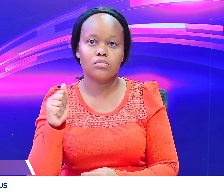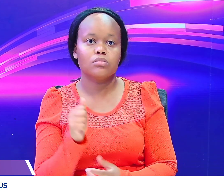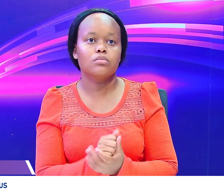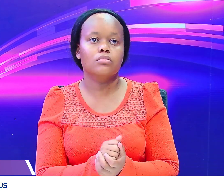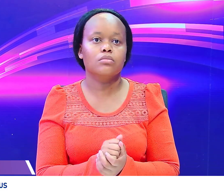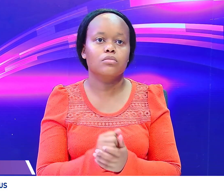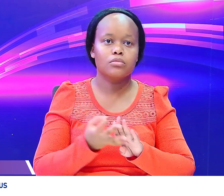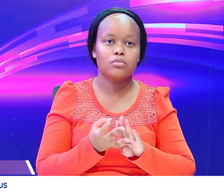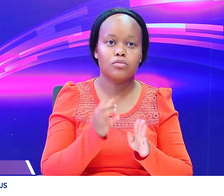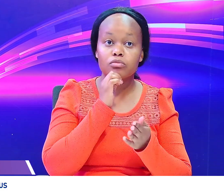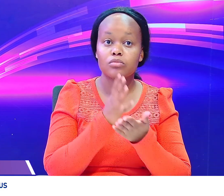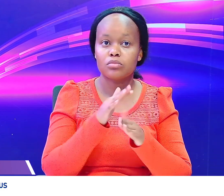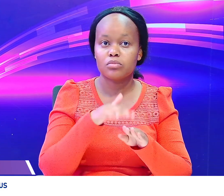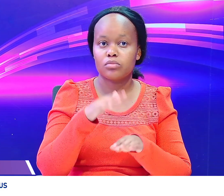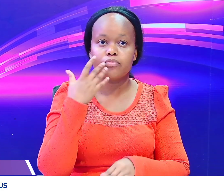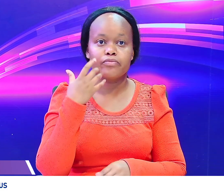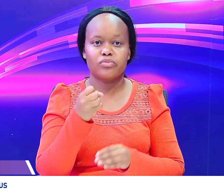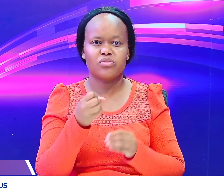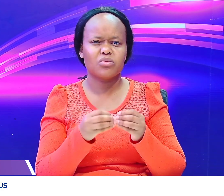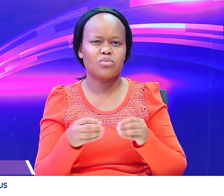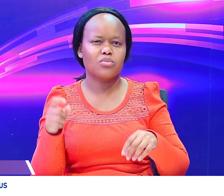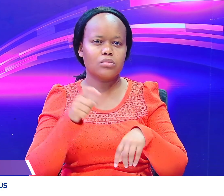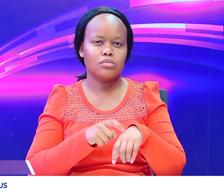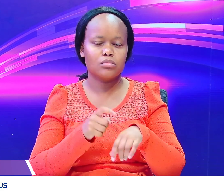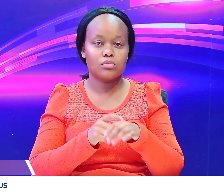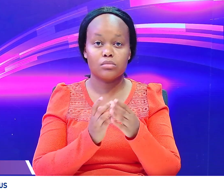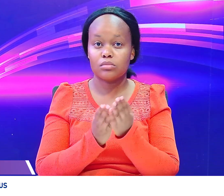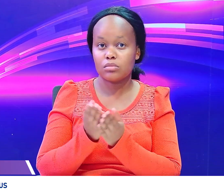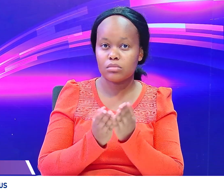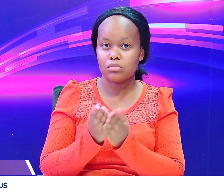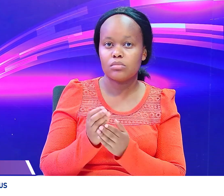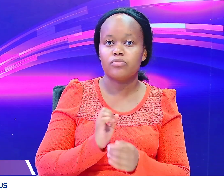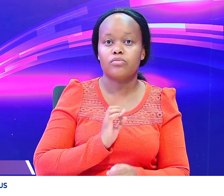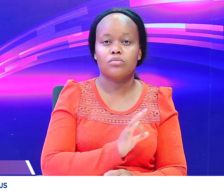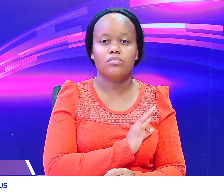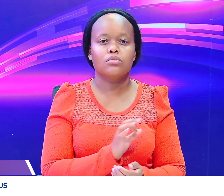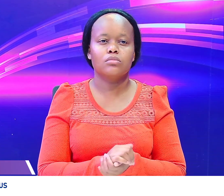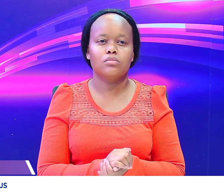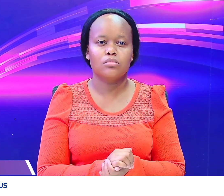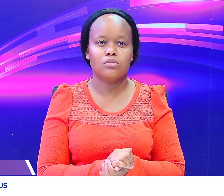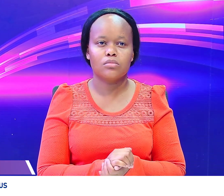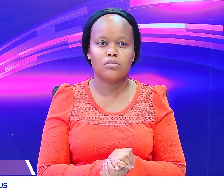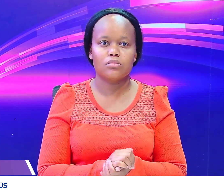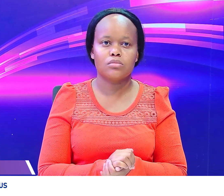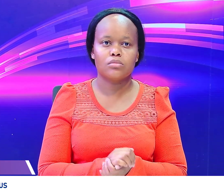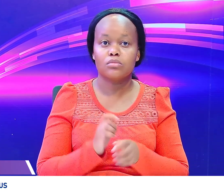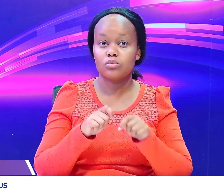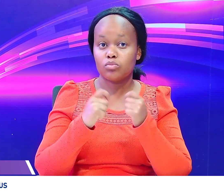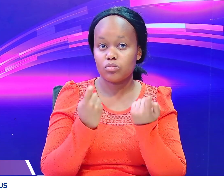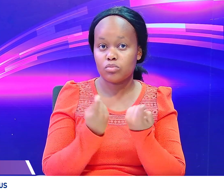On to our next news. The Kenya Aviation Workers Union, KAU, has issued a 7-day strike notice to the Kenya